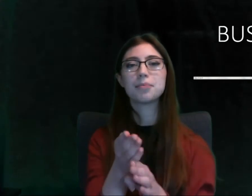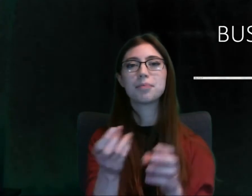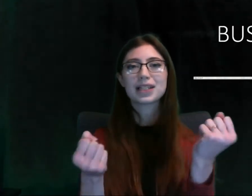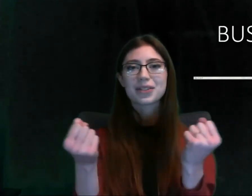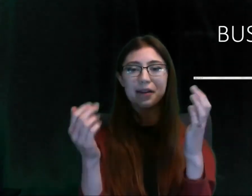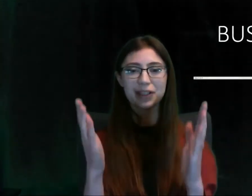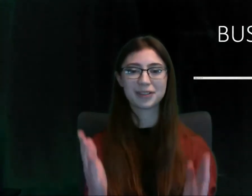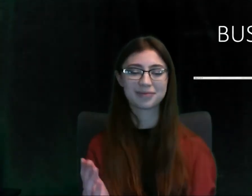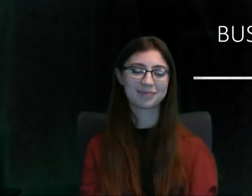Bus driver.